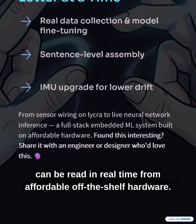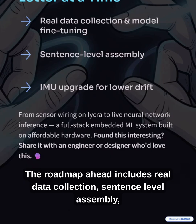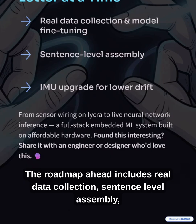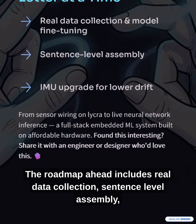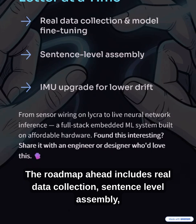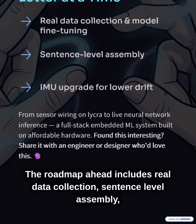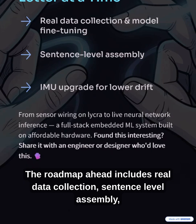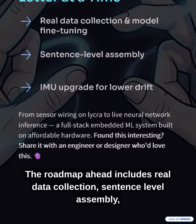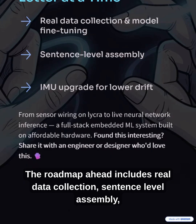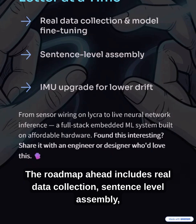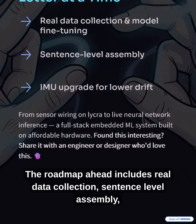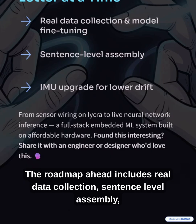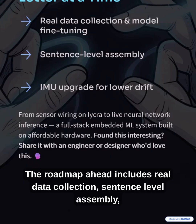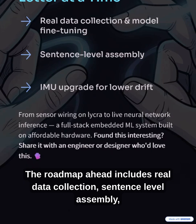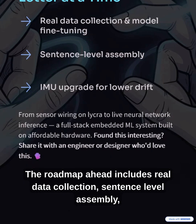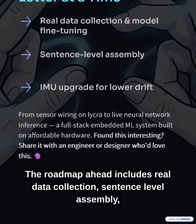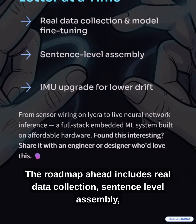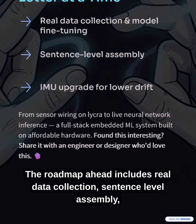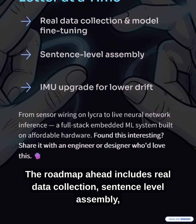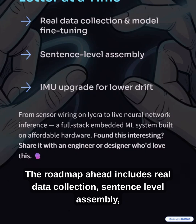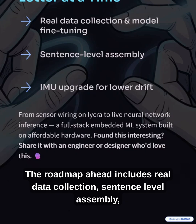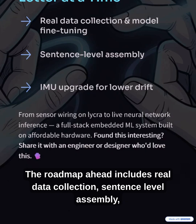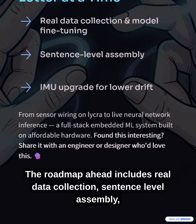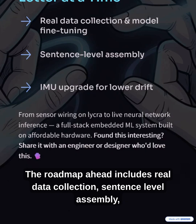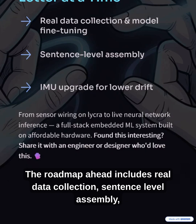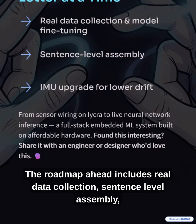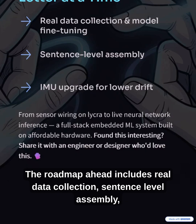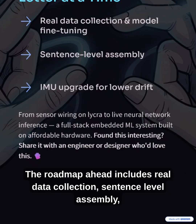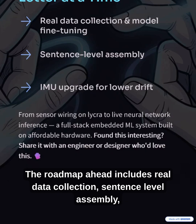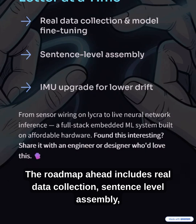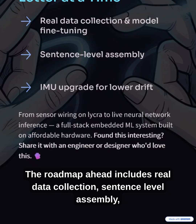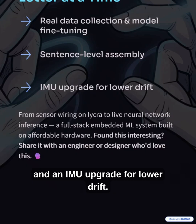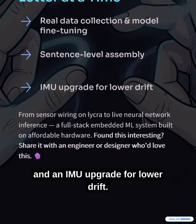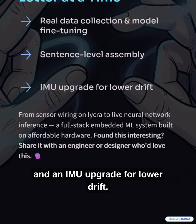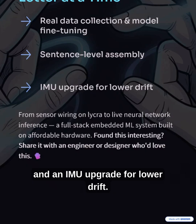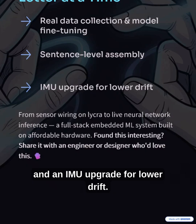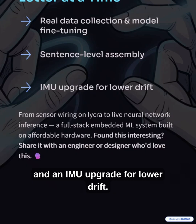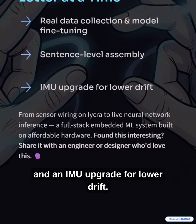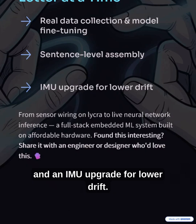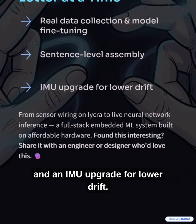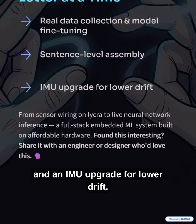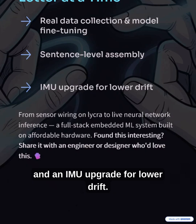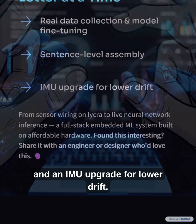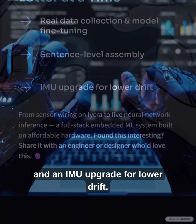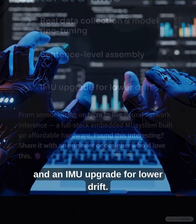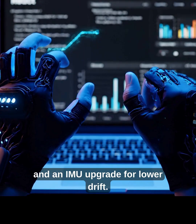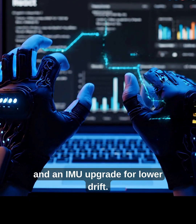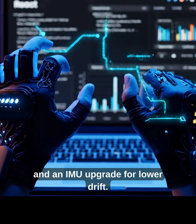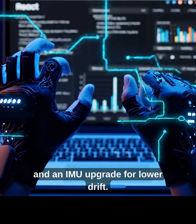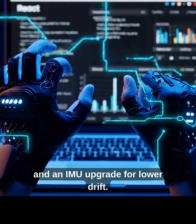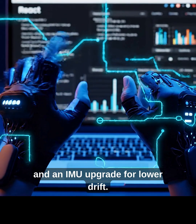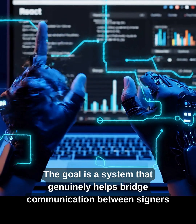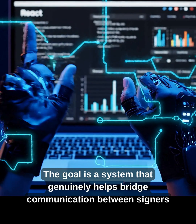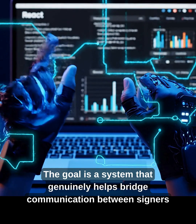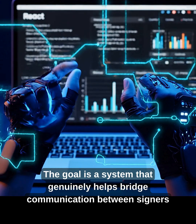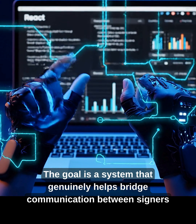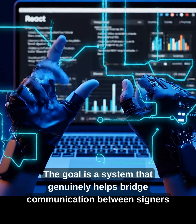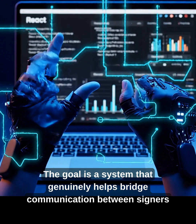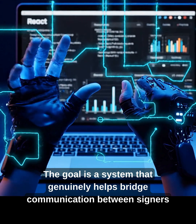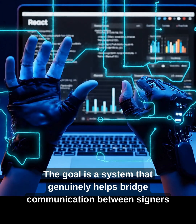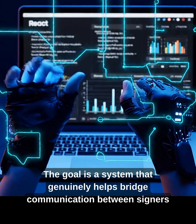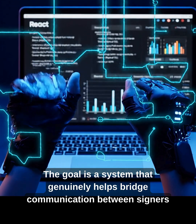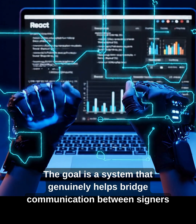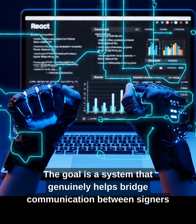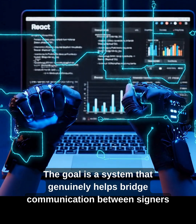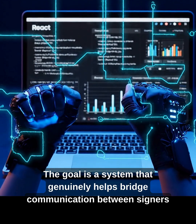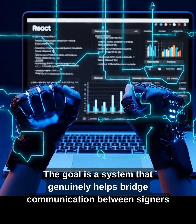hardware. The roadmap ahead includes real data collection, sentence-level assembly, and an IMU upgrade for lower drift. The